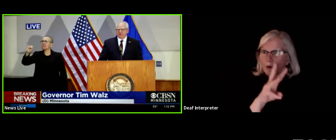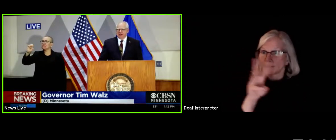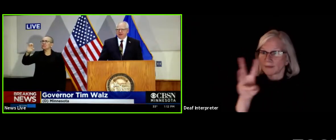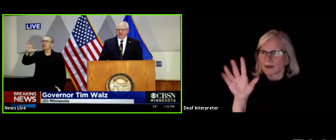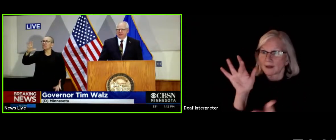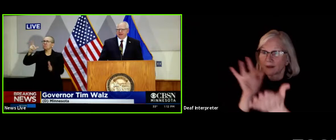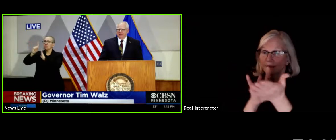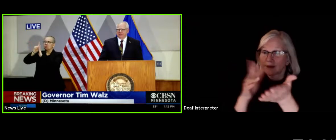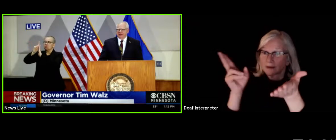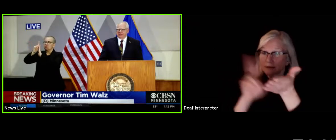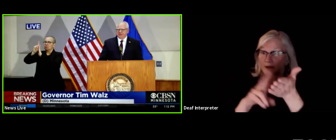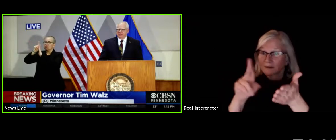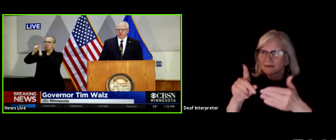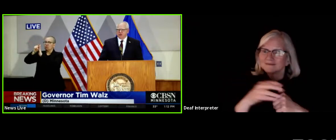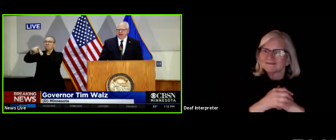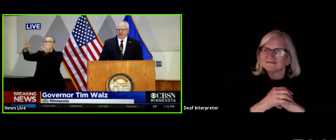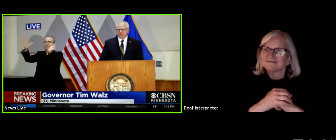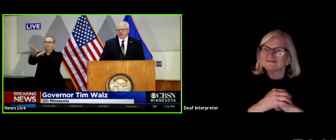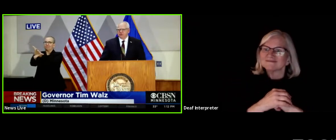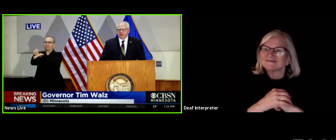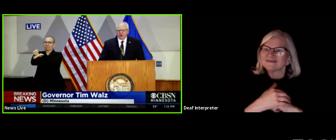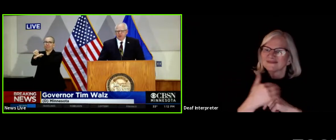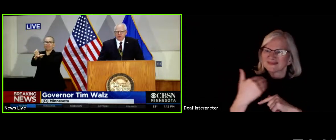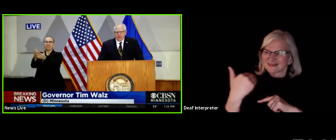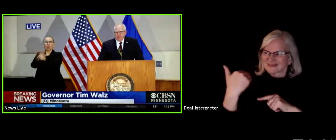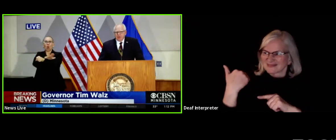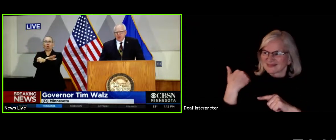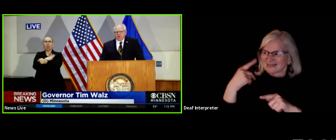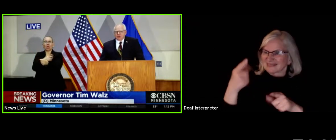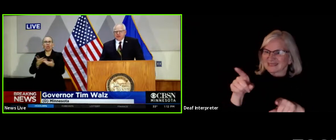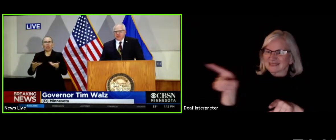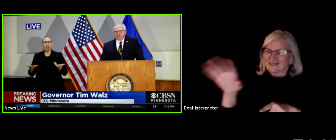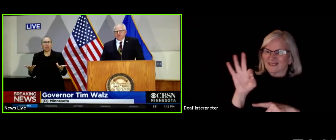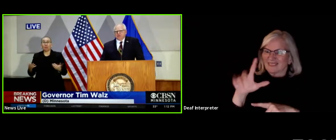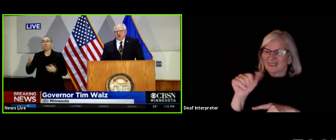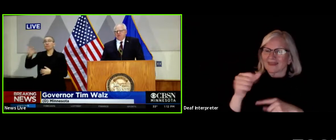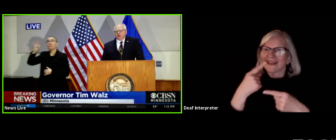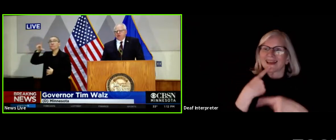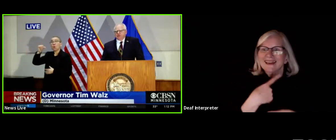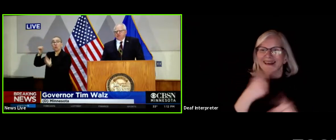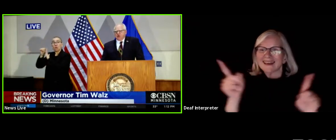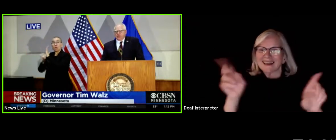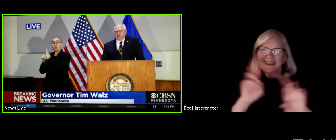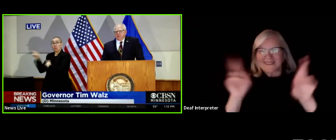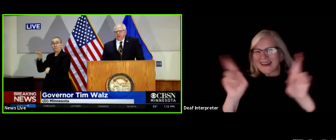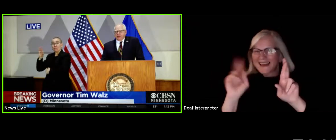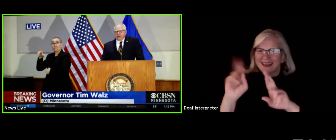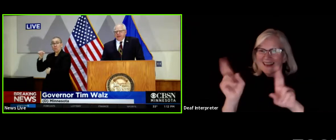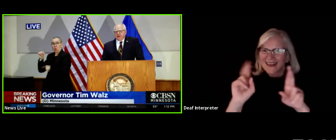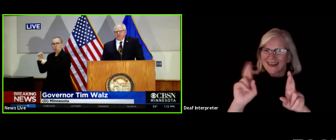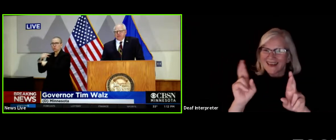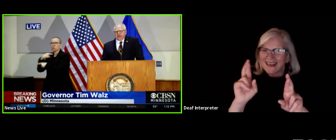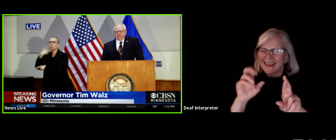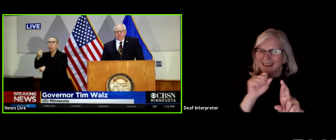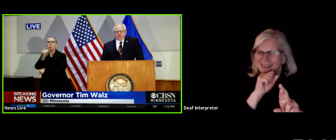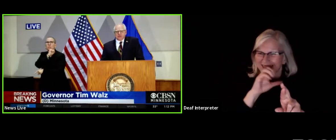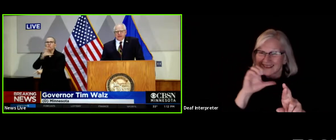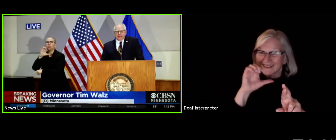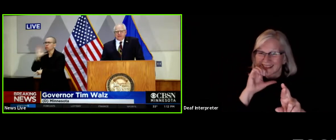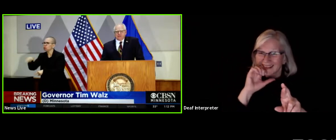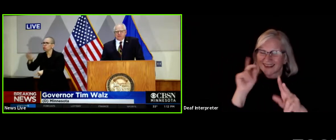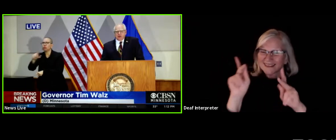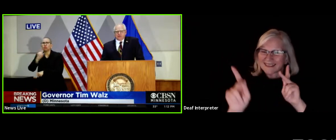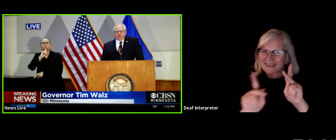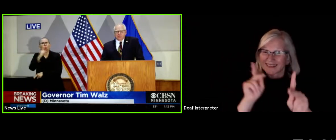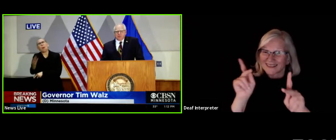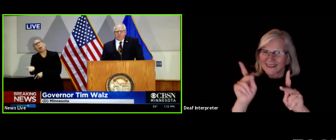sitting outside and they didn't have any vaccine. So yeah, there's barriers. But what I will tell you is the thoughtfulness that's gone into the planning. I oftentimes think that